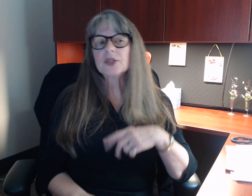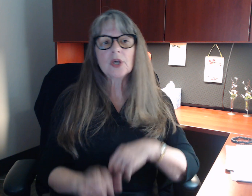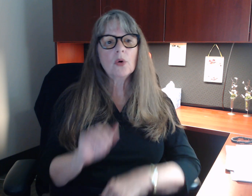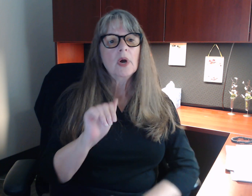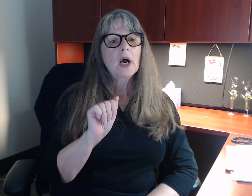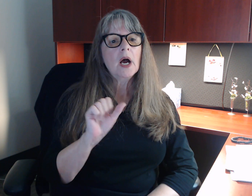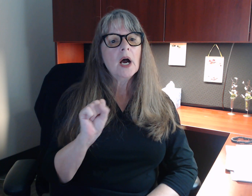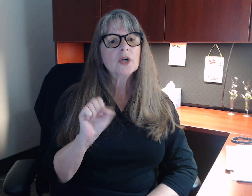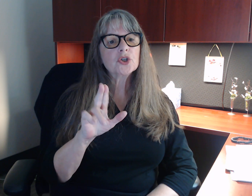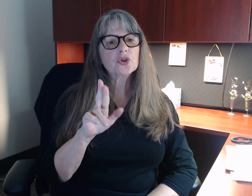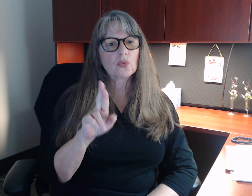so assure